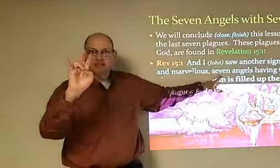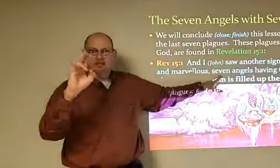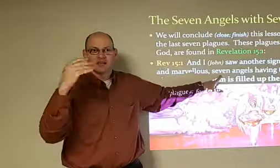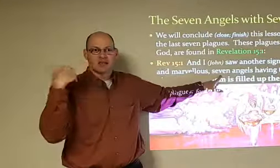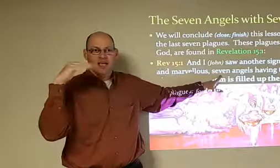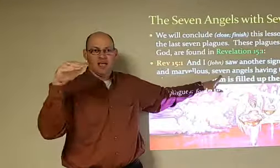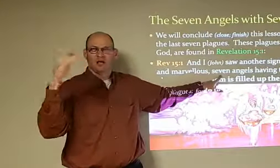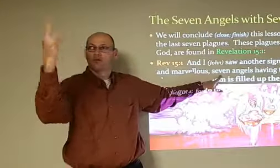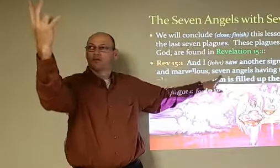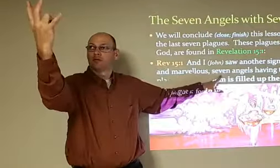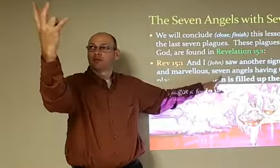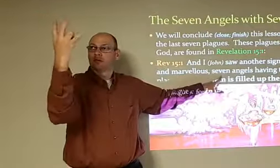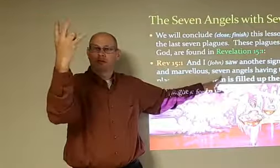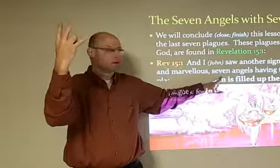seven angels